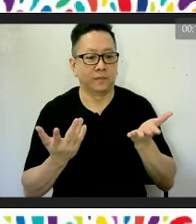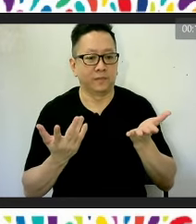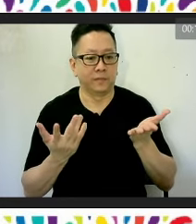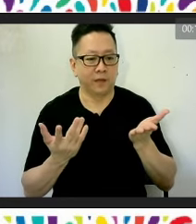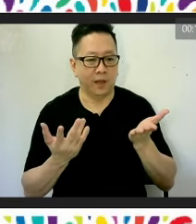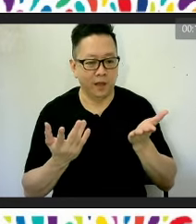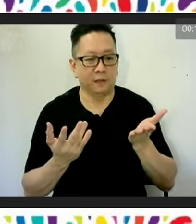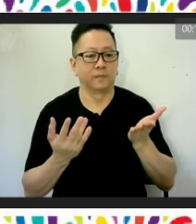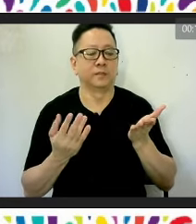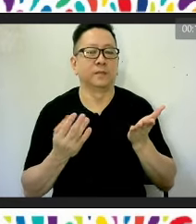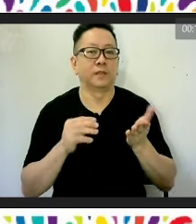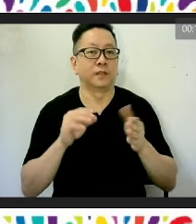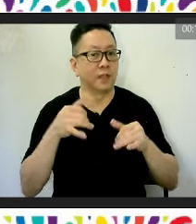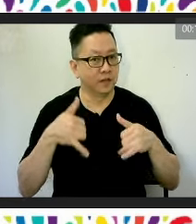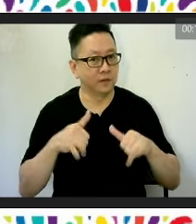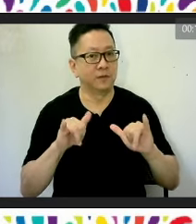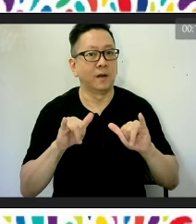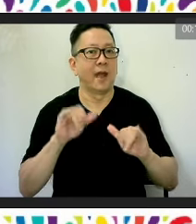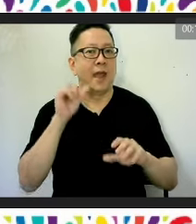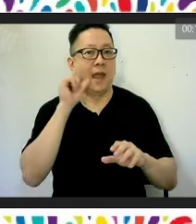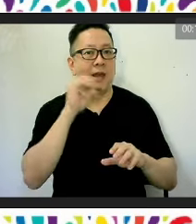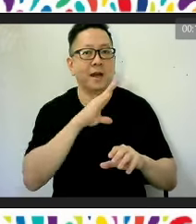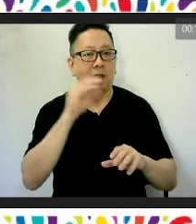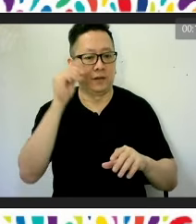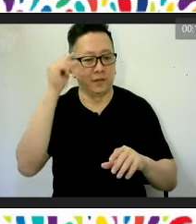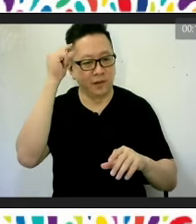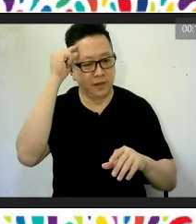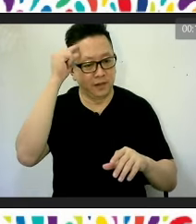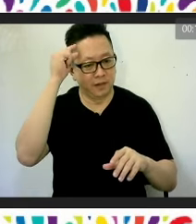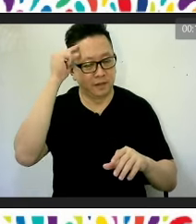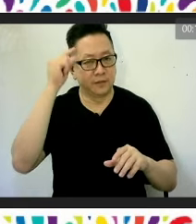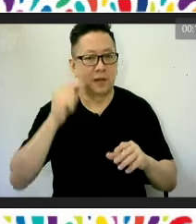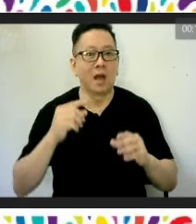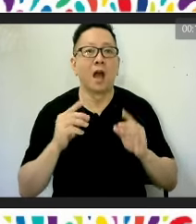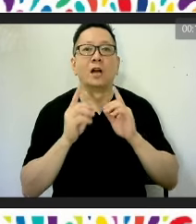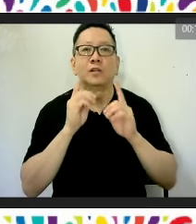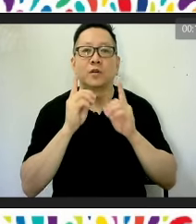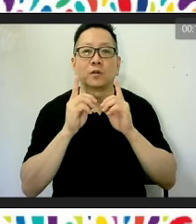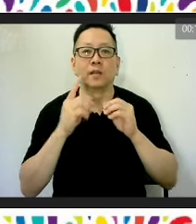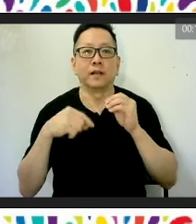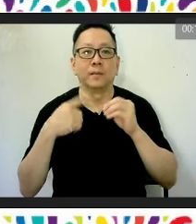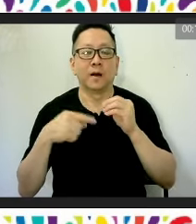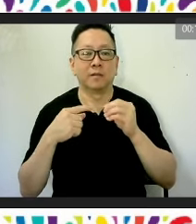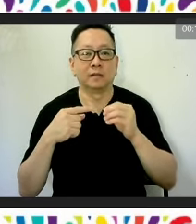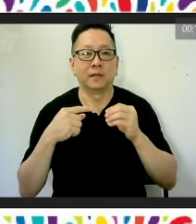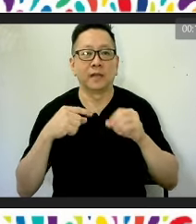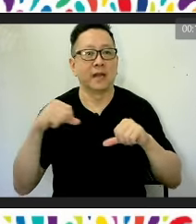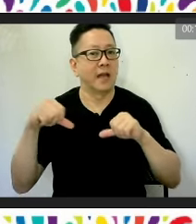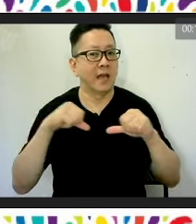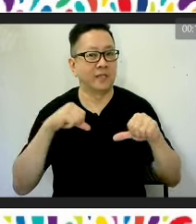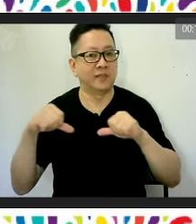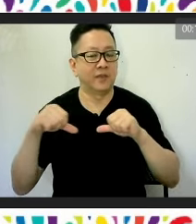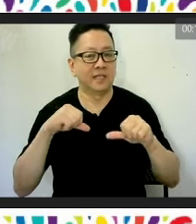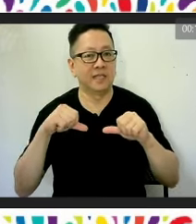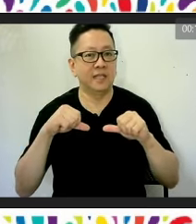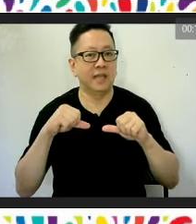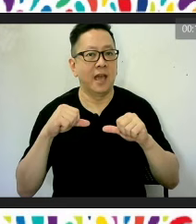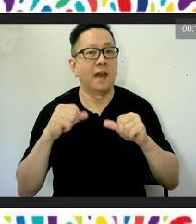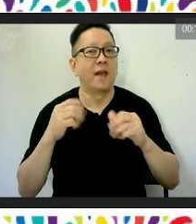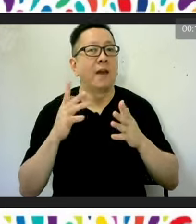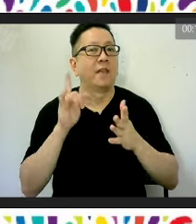what? Okay, still Anna and Gray talking about